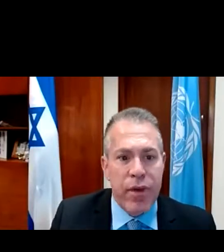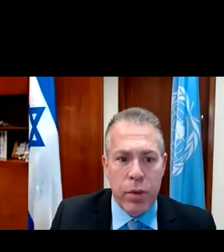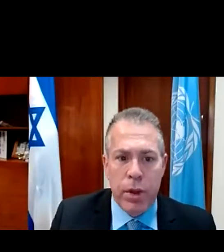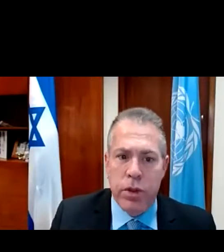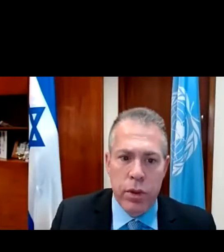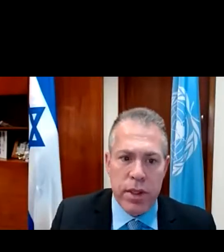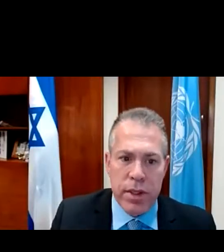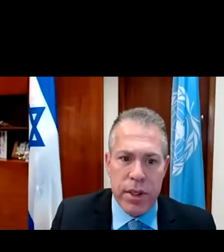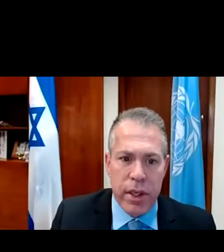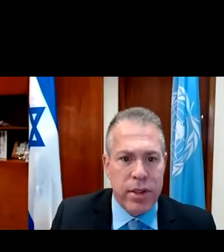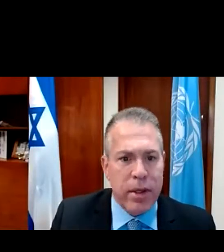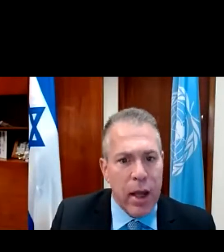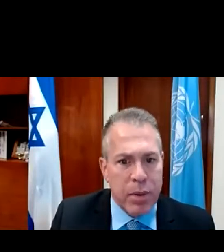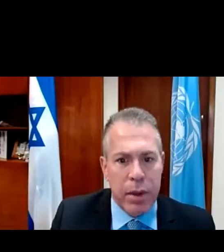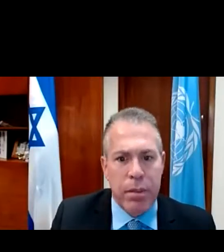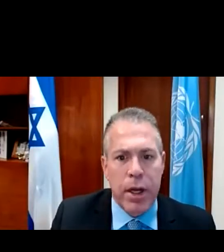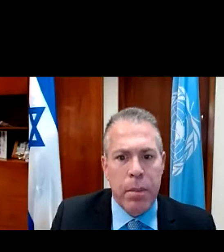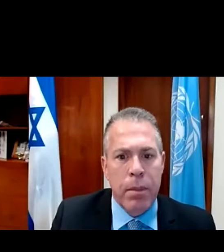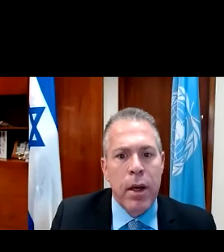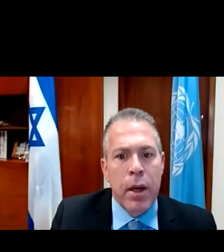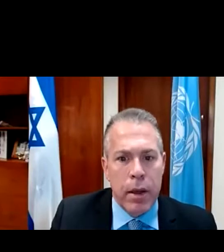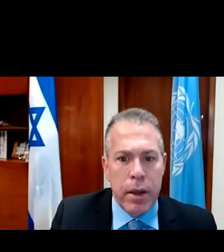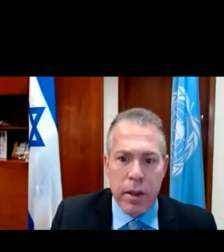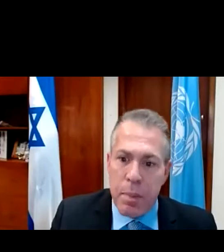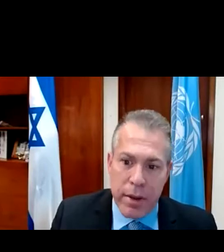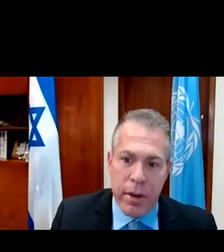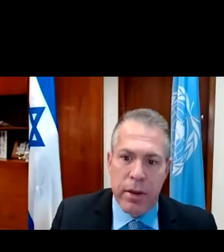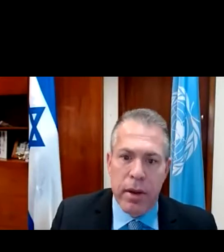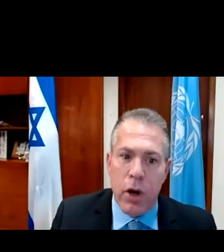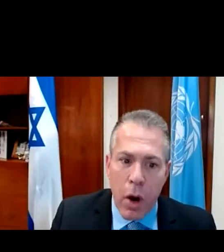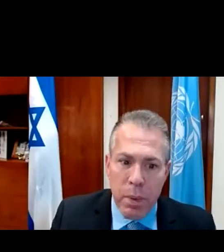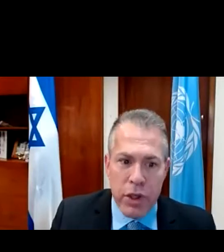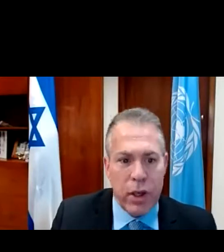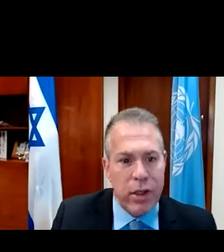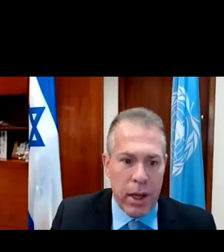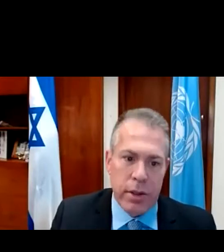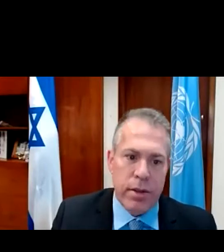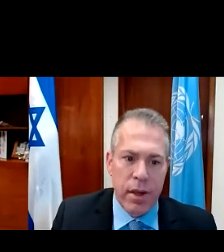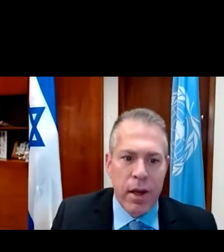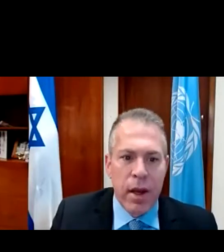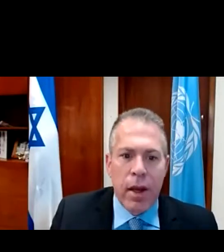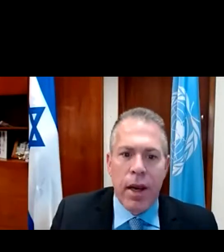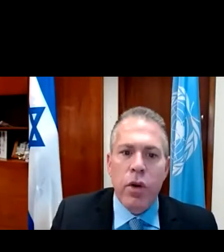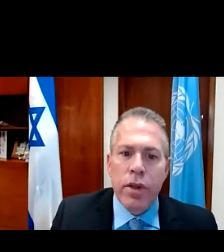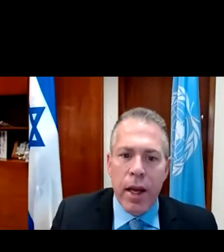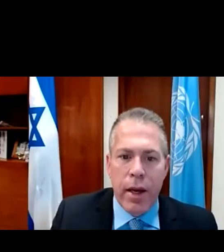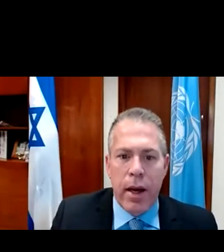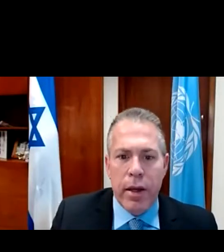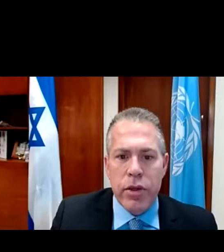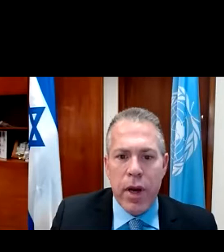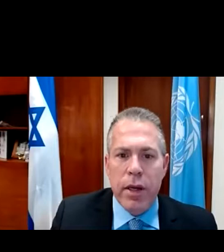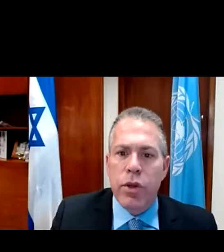with valuable tools and skills that help them become independent, accomplished adults. Like